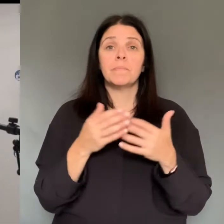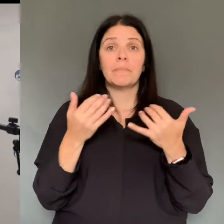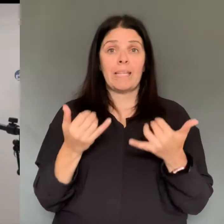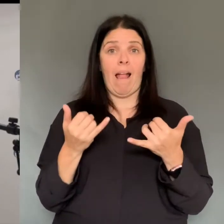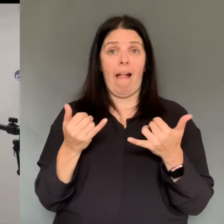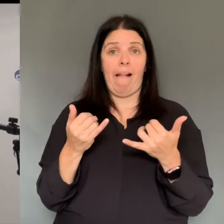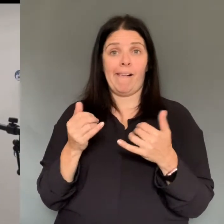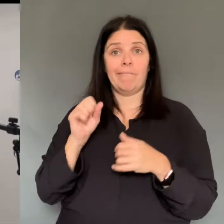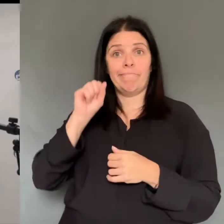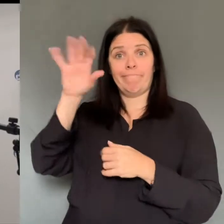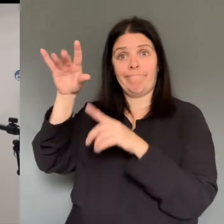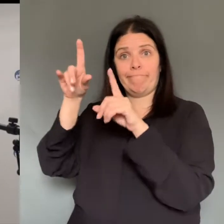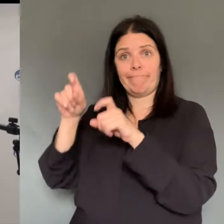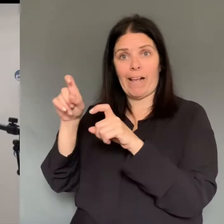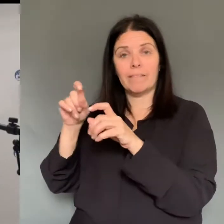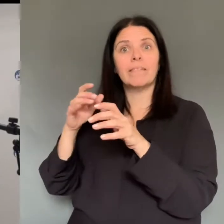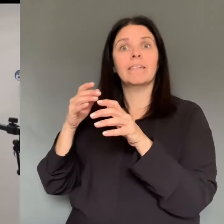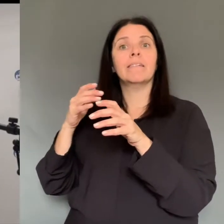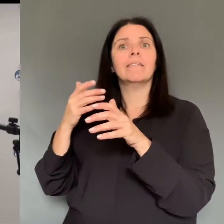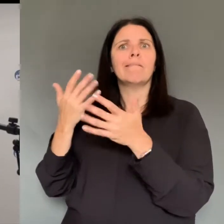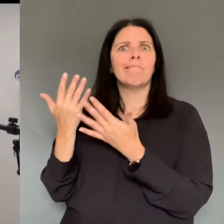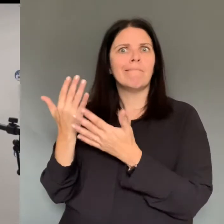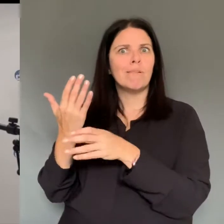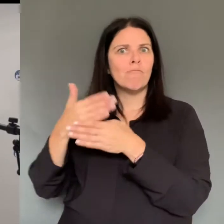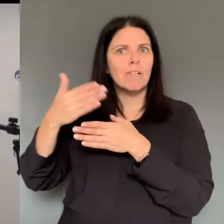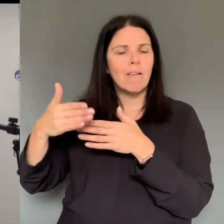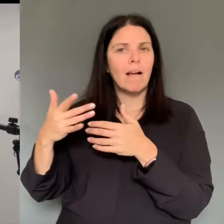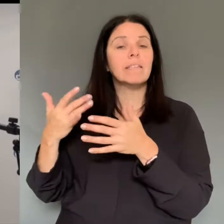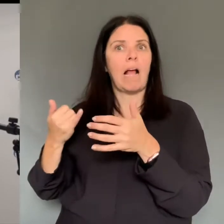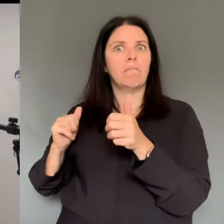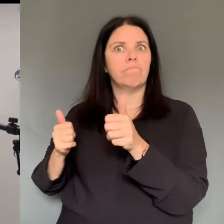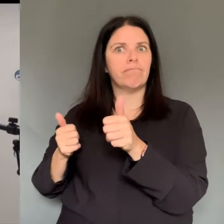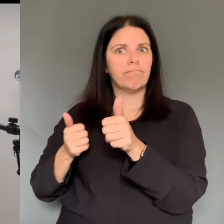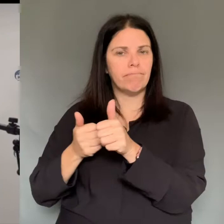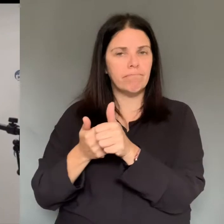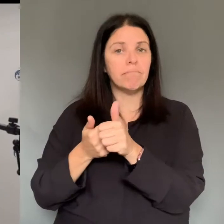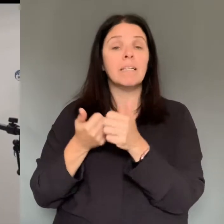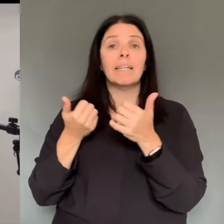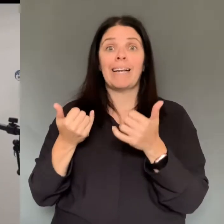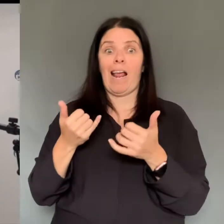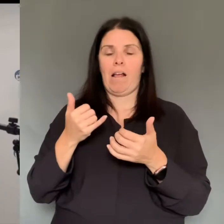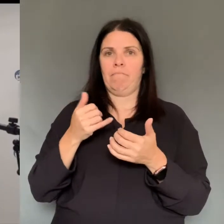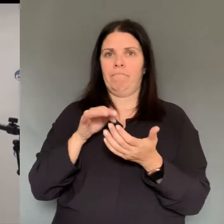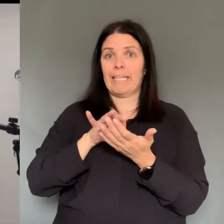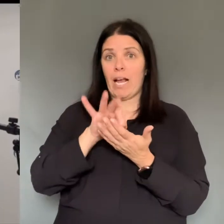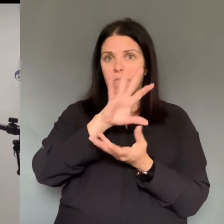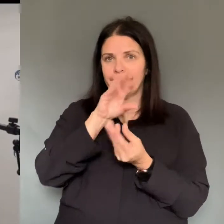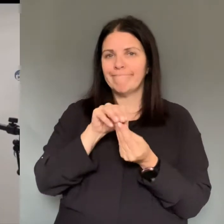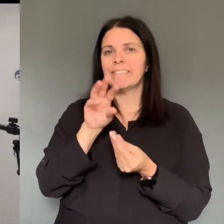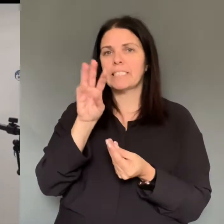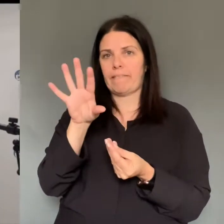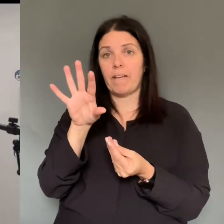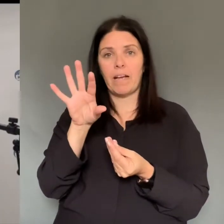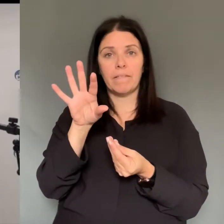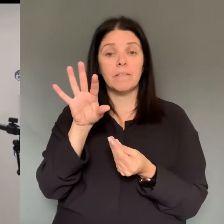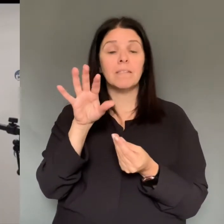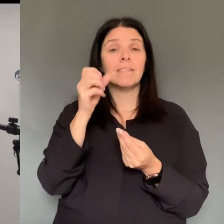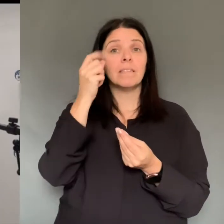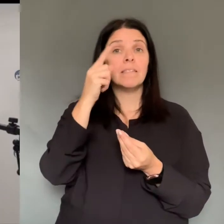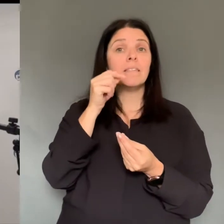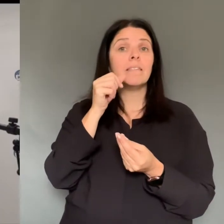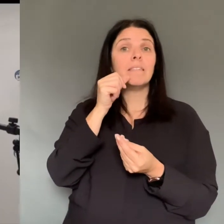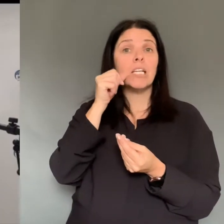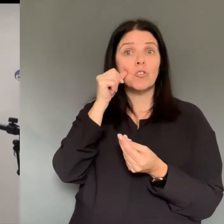Good morning, everyone. As we are clearing the backlog of pending cases, as we mentioned, our case count now stands at